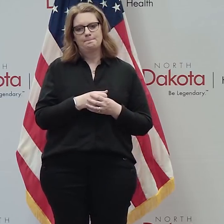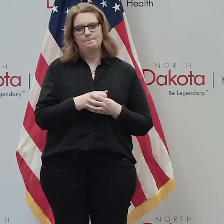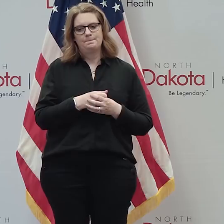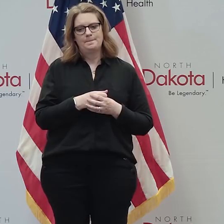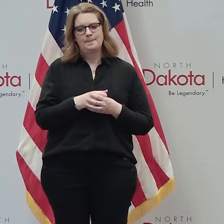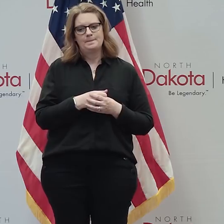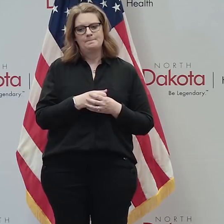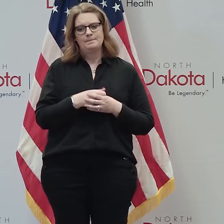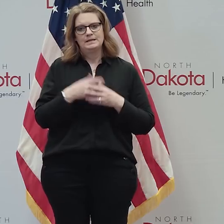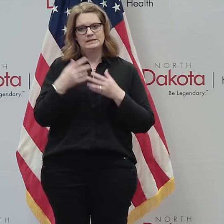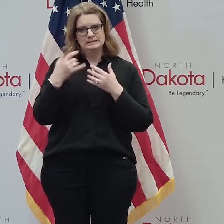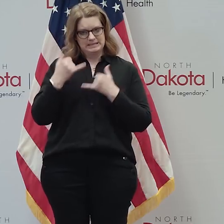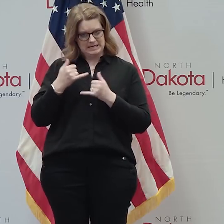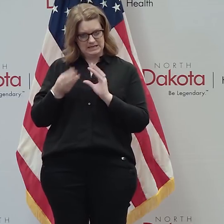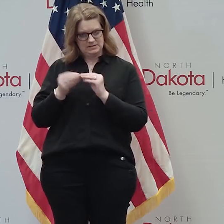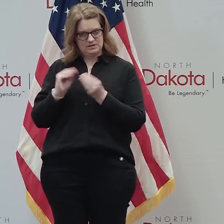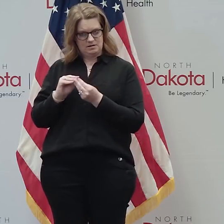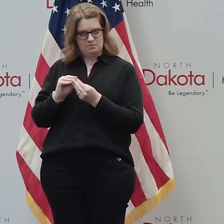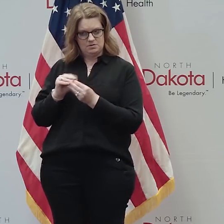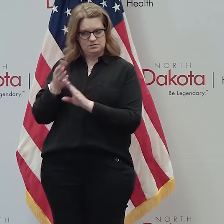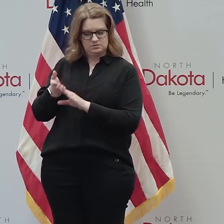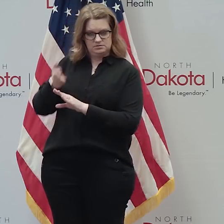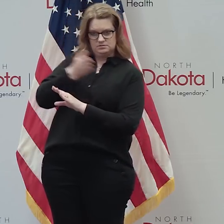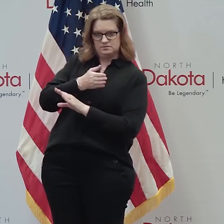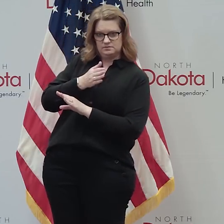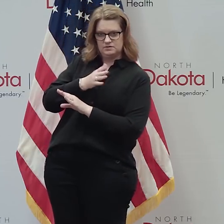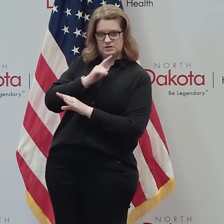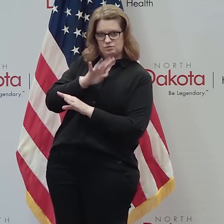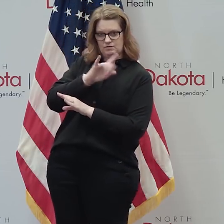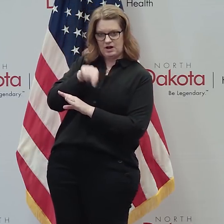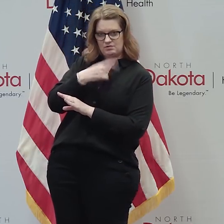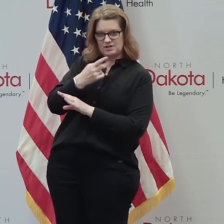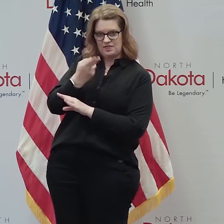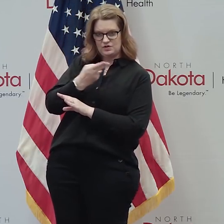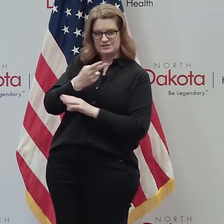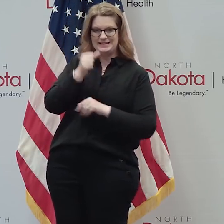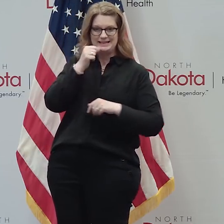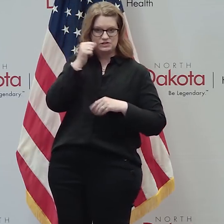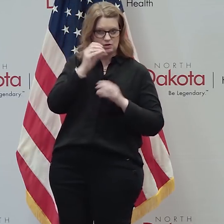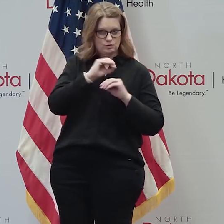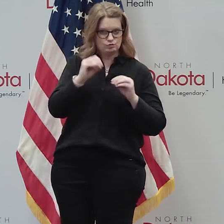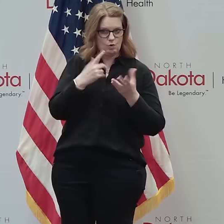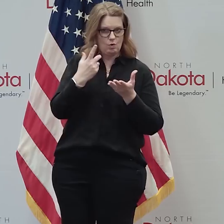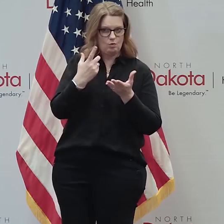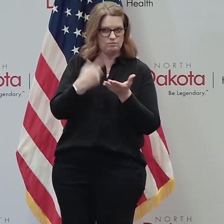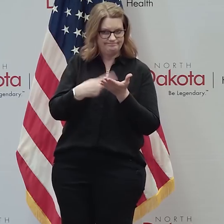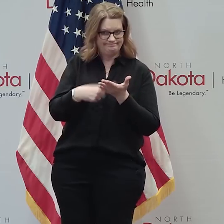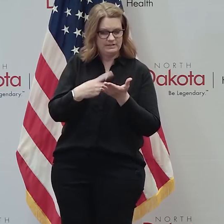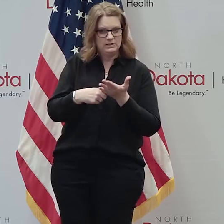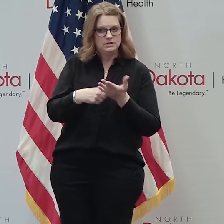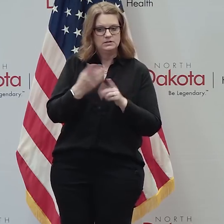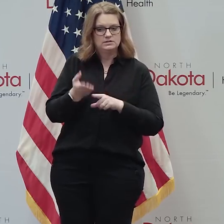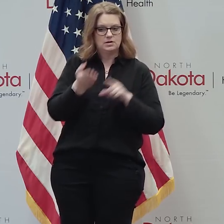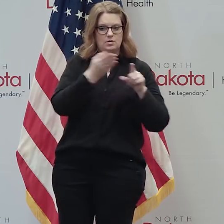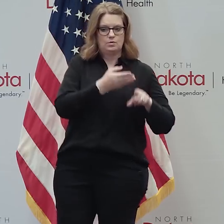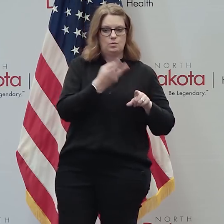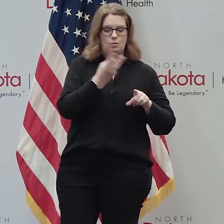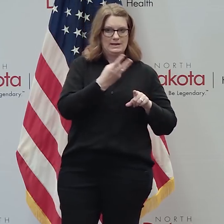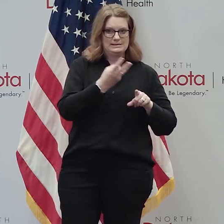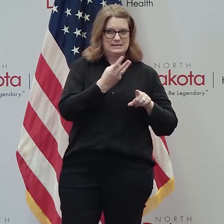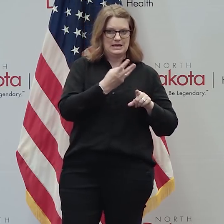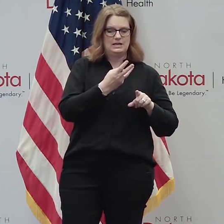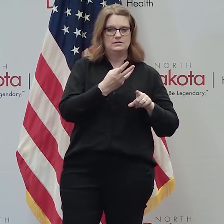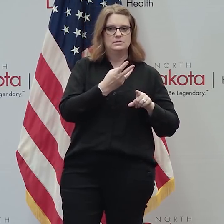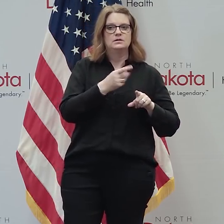today's numbers relate to the 24-hour period for Thursday. We did not have a press conference yesterday. So on the day Wednesday, which would have been